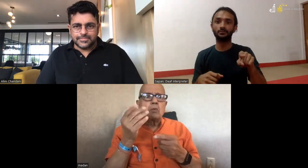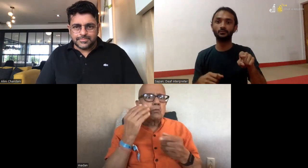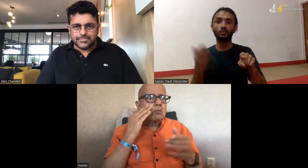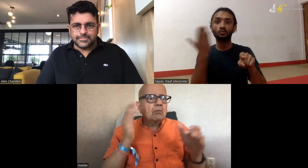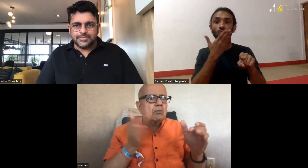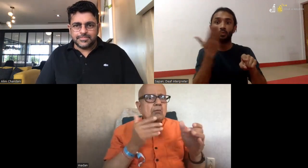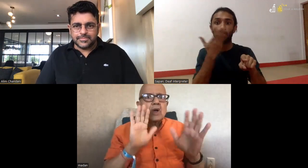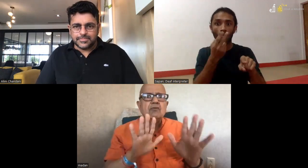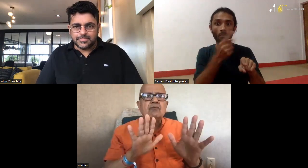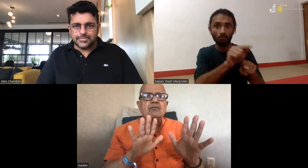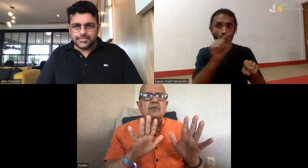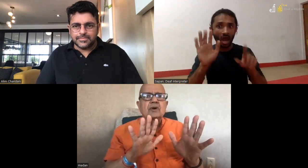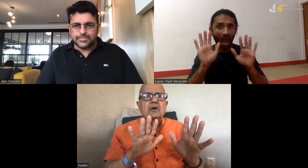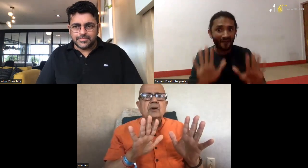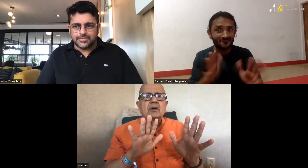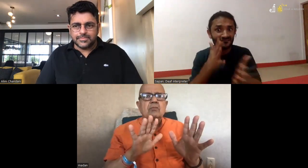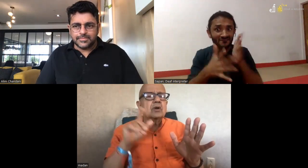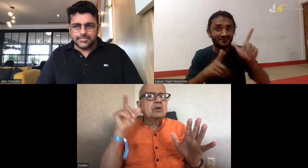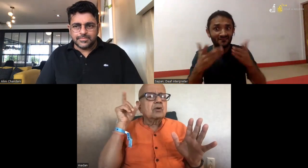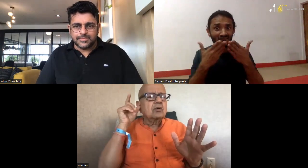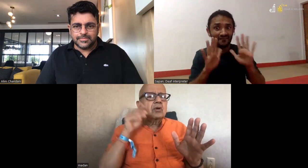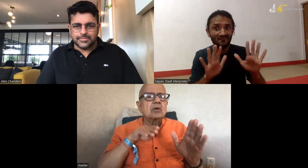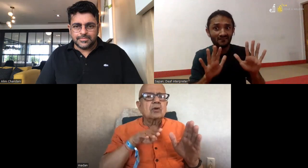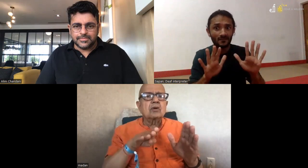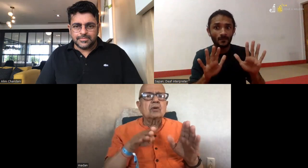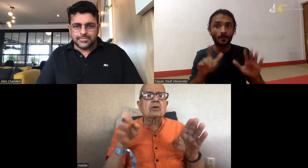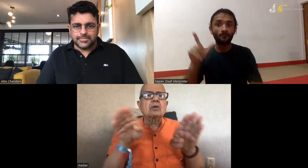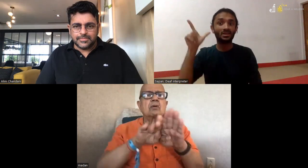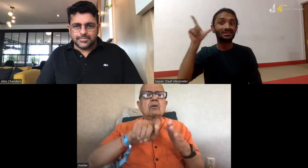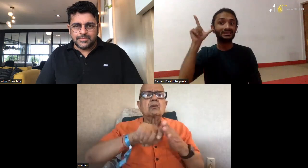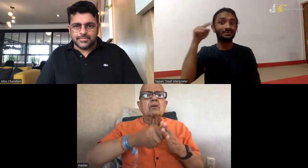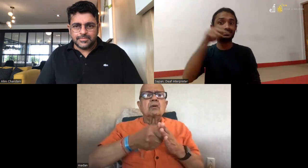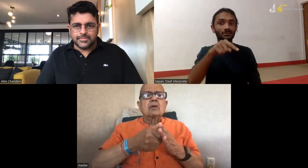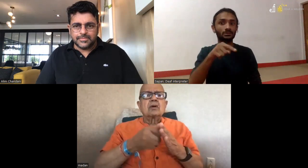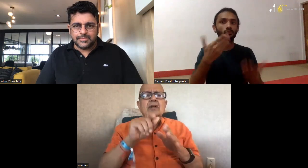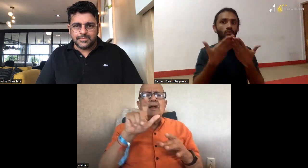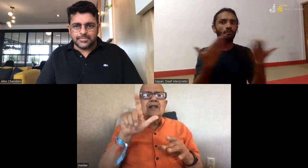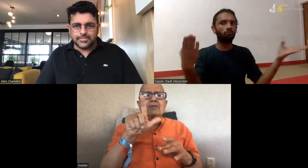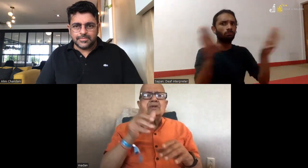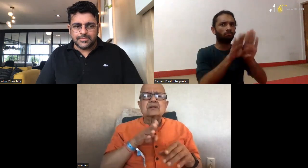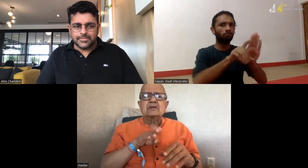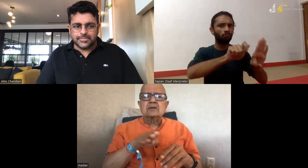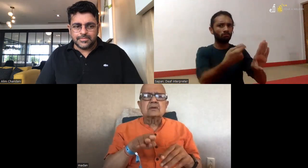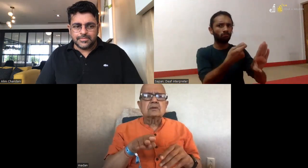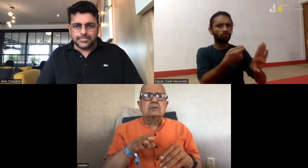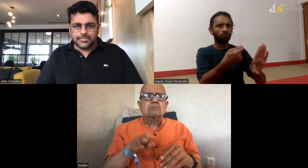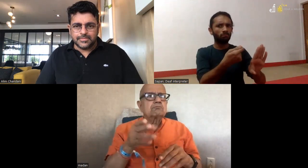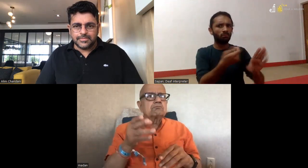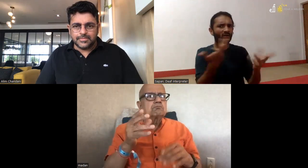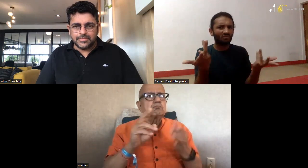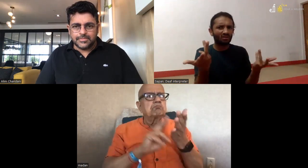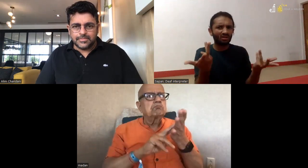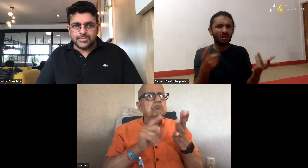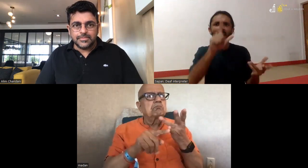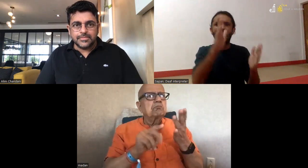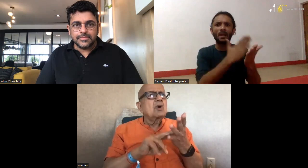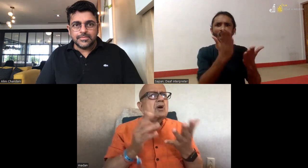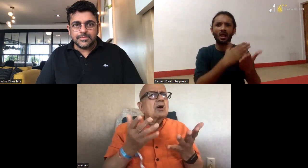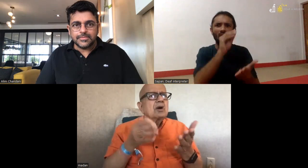as well. And there are a few schools in Lucknow which are using sign language as well, but the schools have been shut